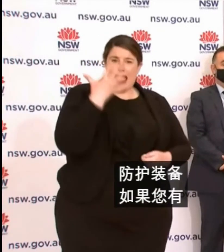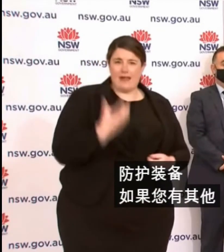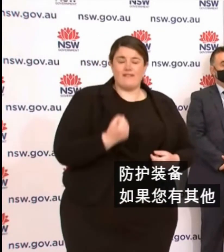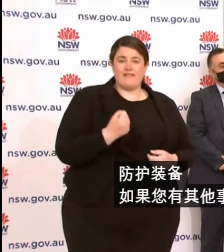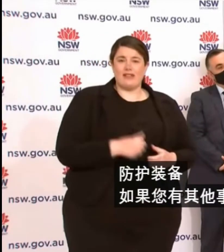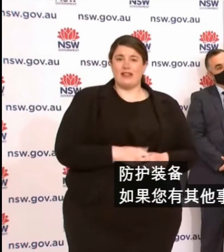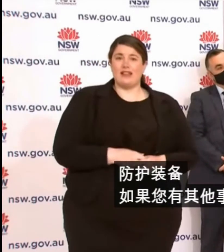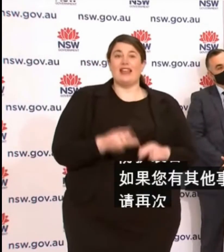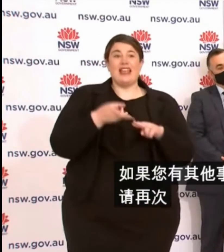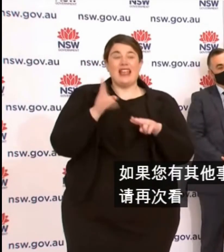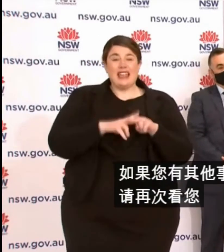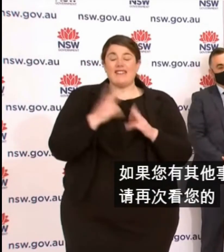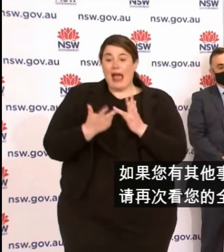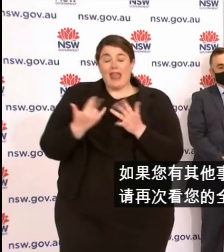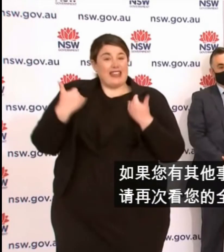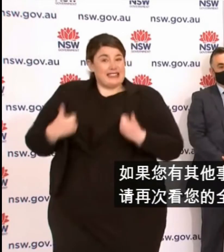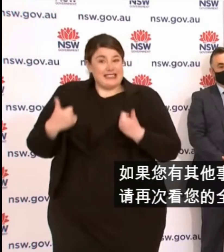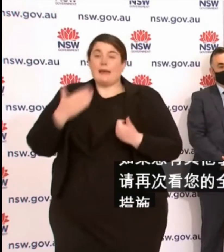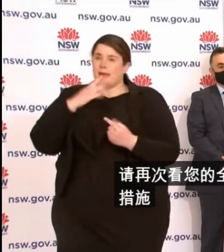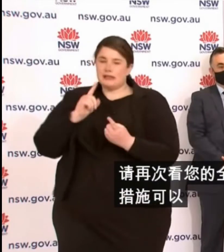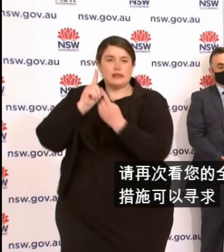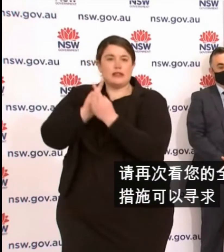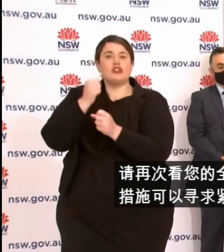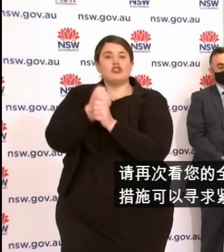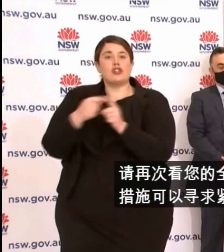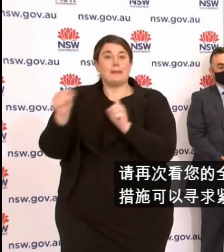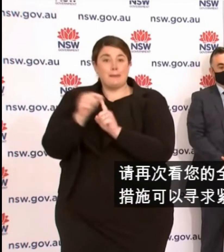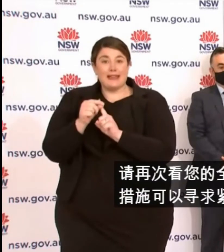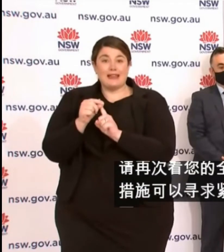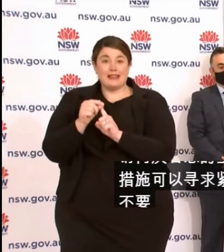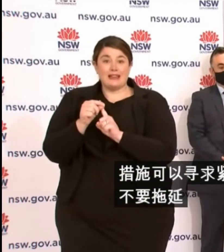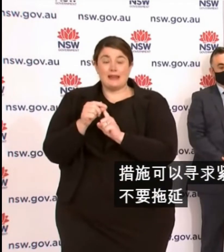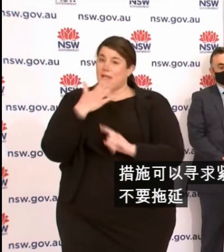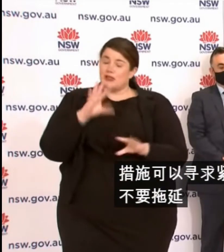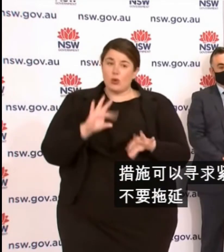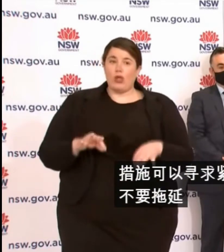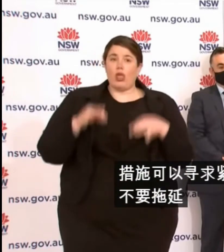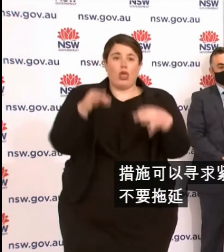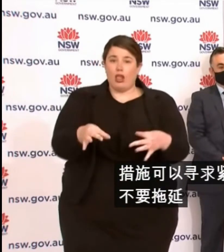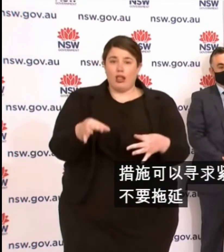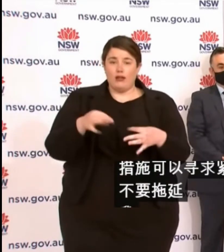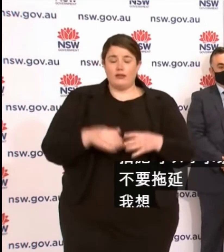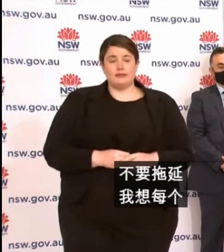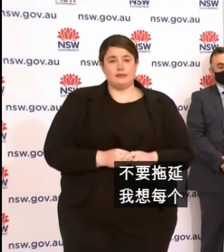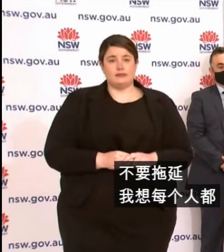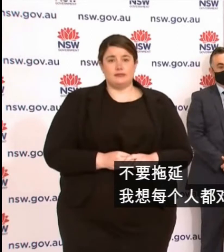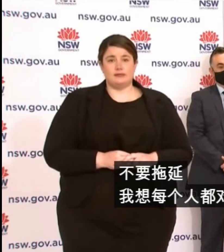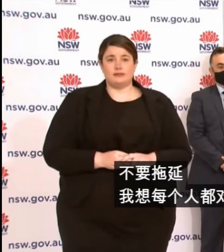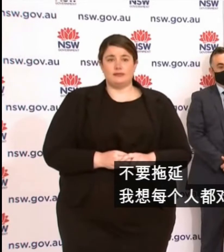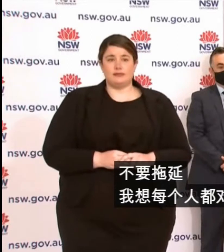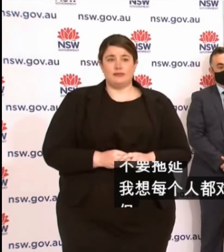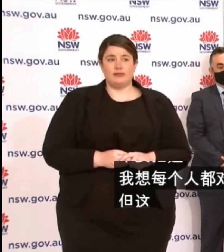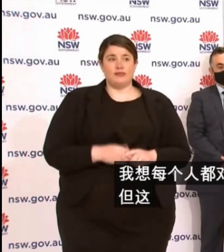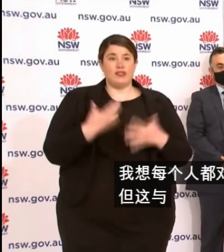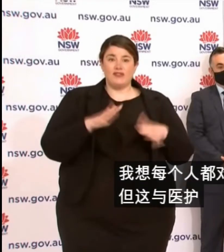have another matter, please see your GP. Again, there are measures in place to seek urgent care, so please don't delay. I think everyone said